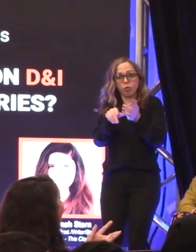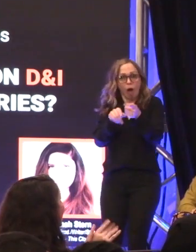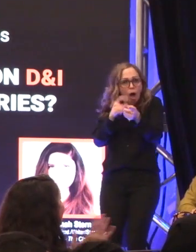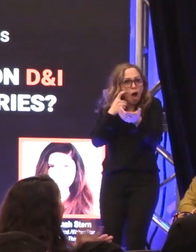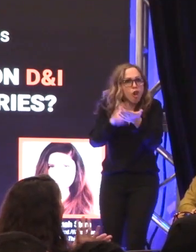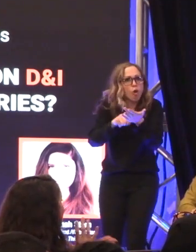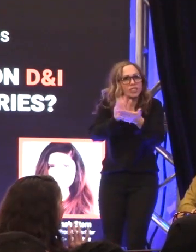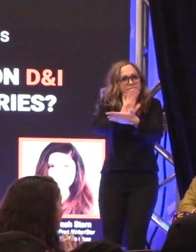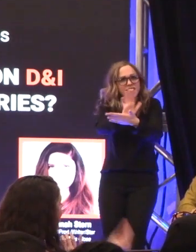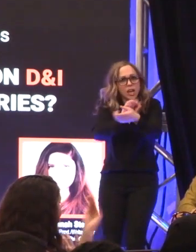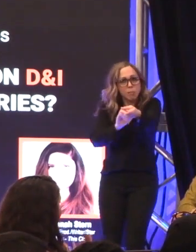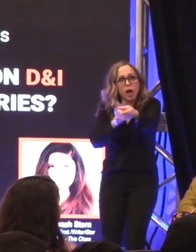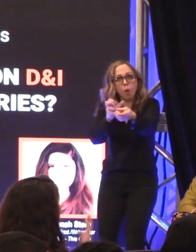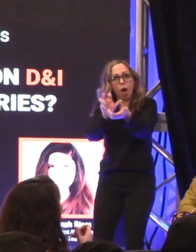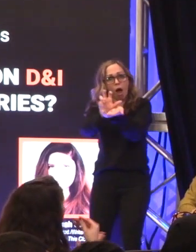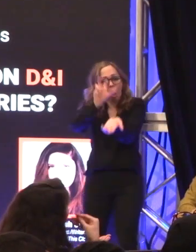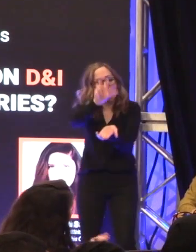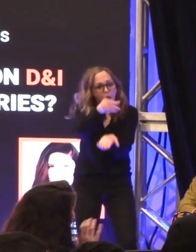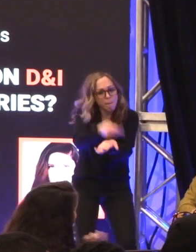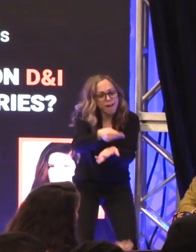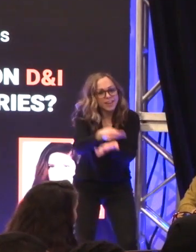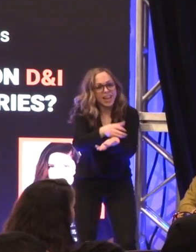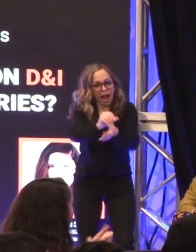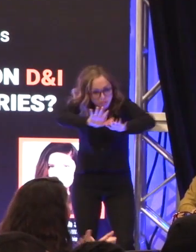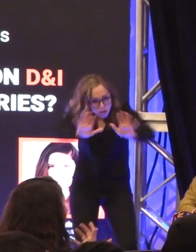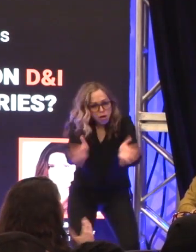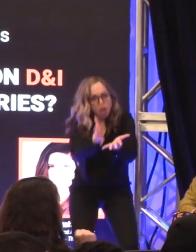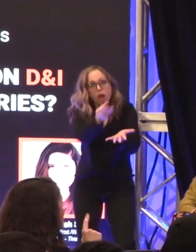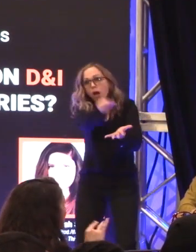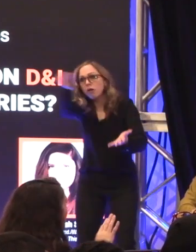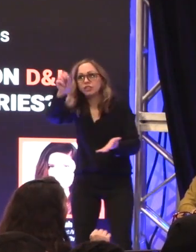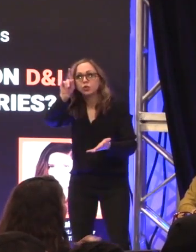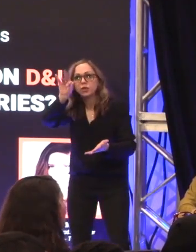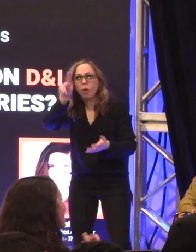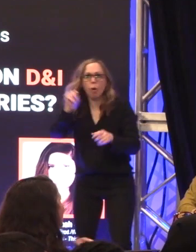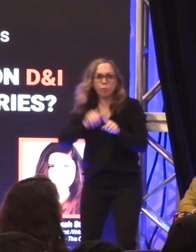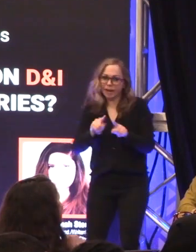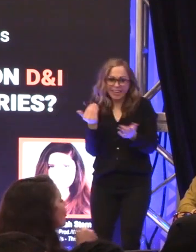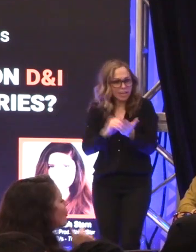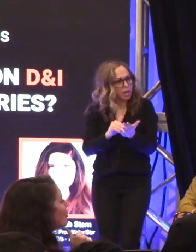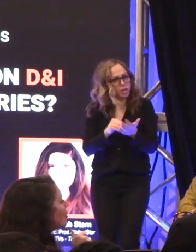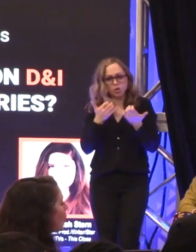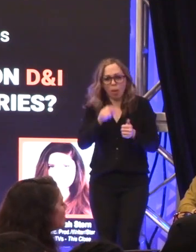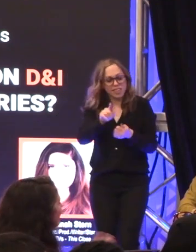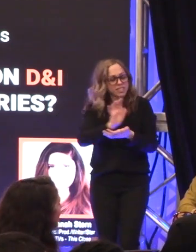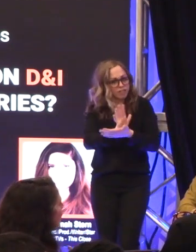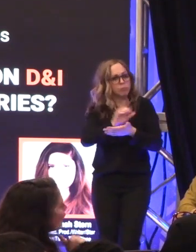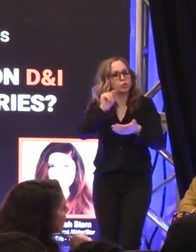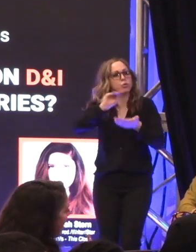and you want to fund them and you want them to be a part of your studio to make sure that they're not films